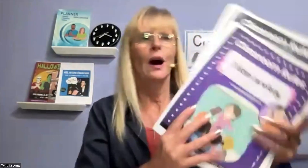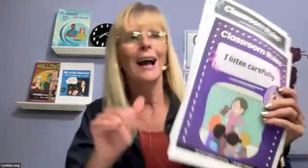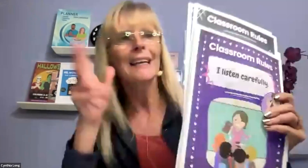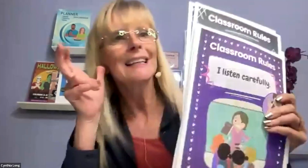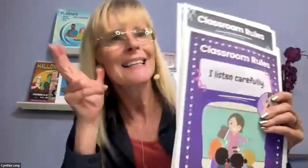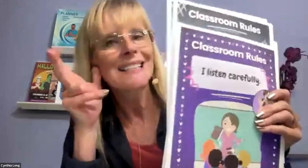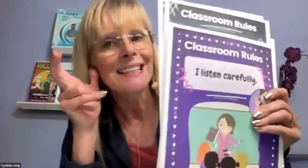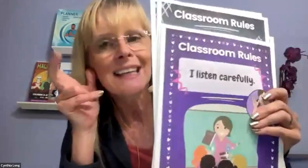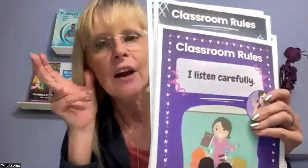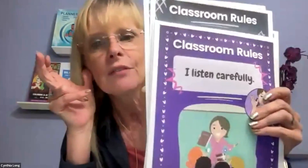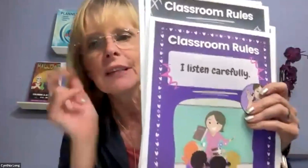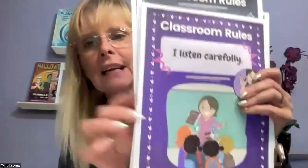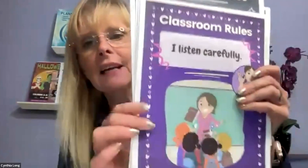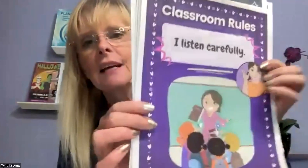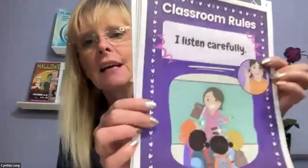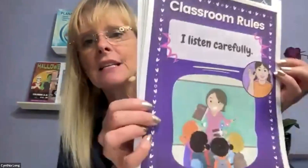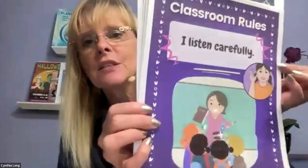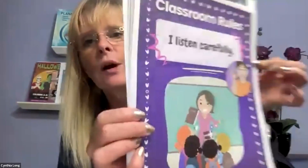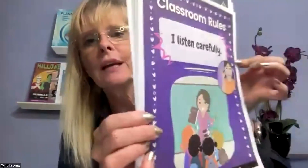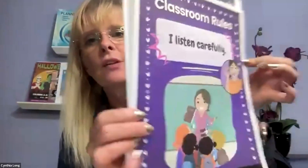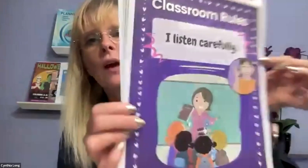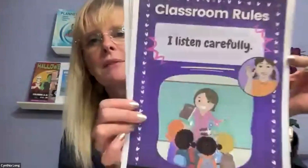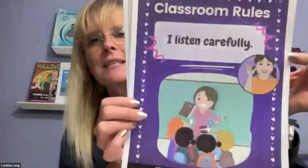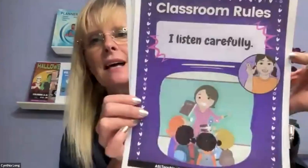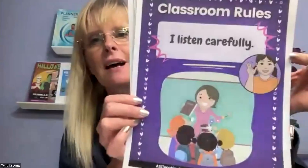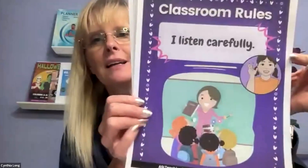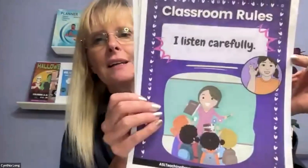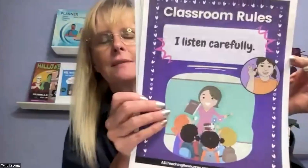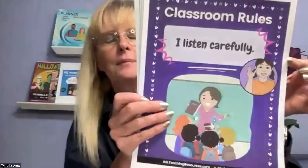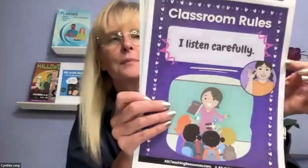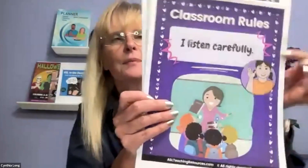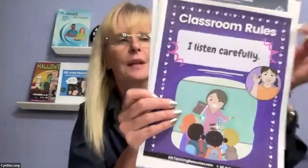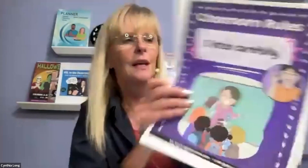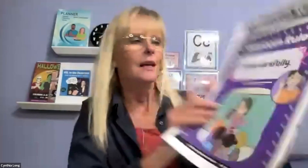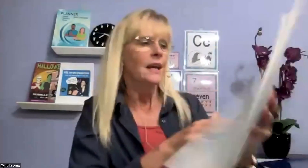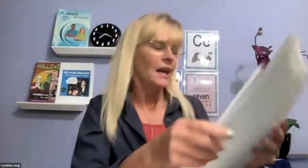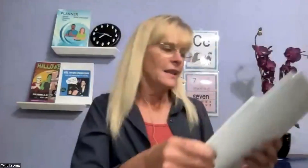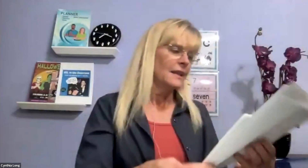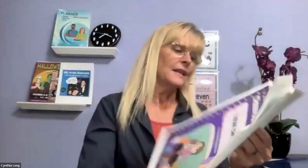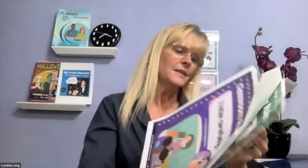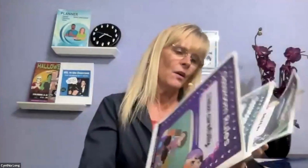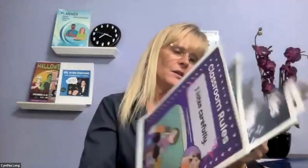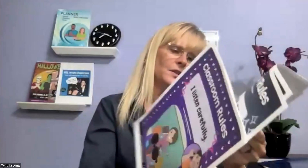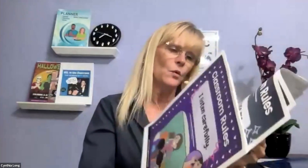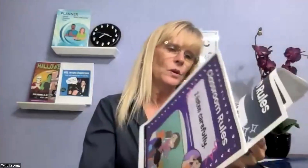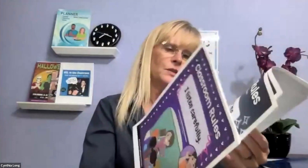I can listen carefully. And so again, you have the sign. And then these also, when you're